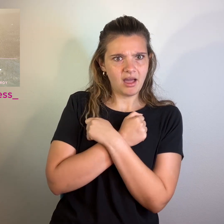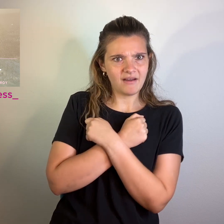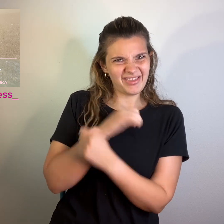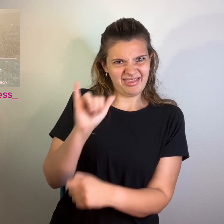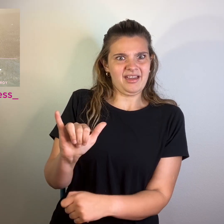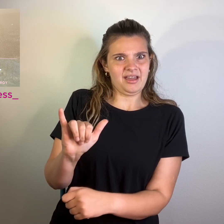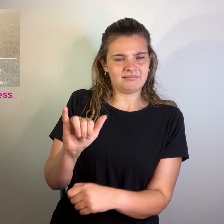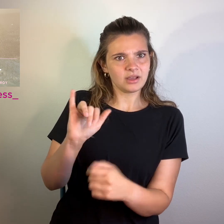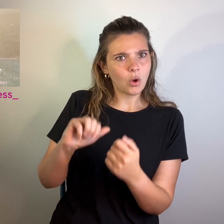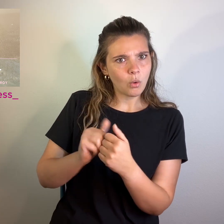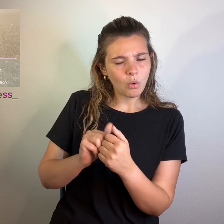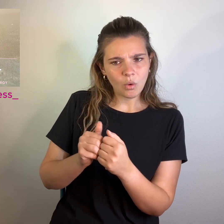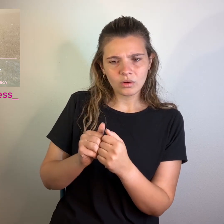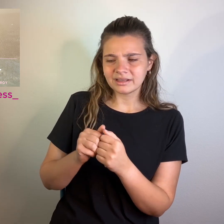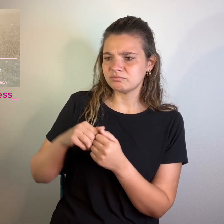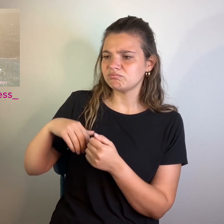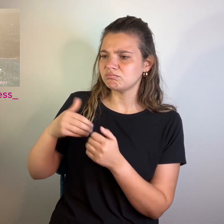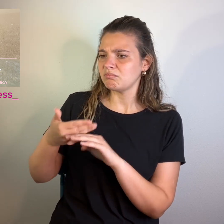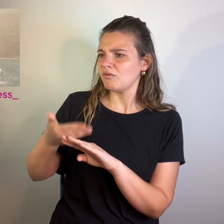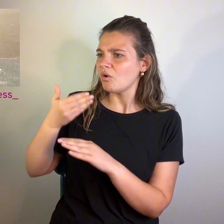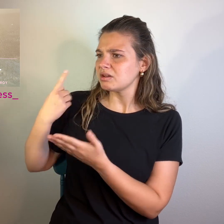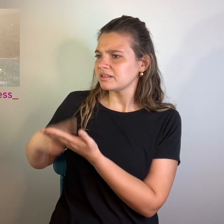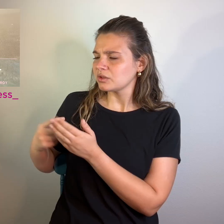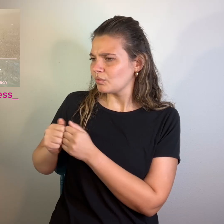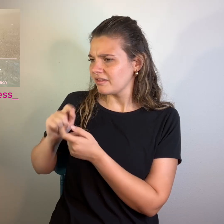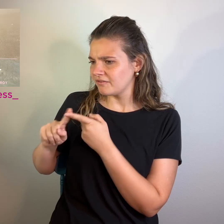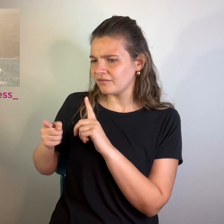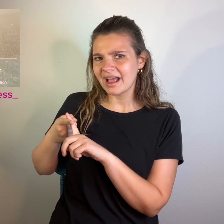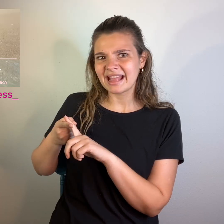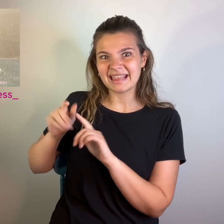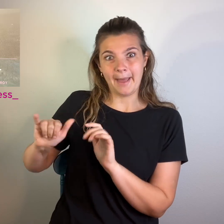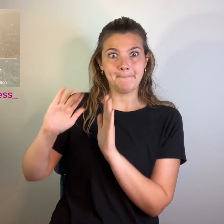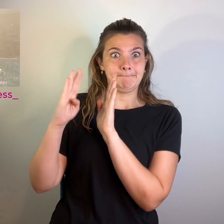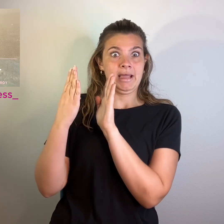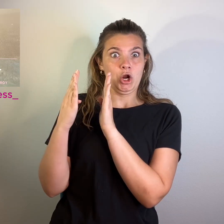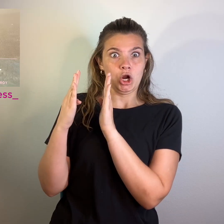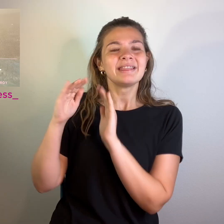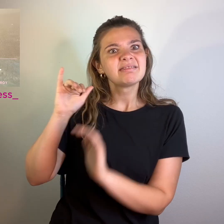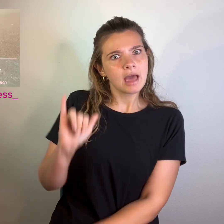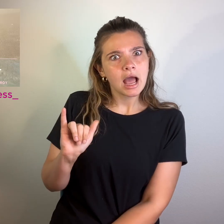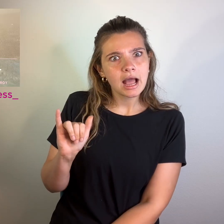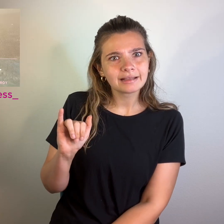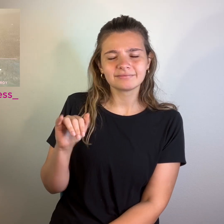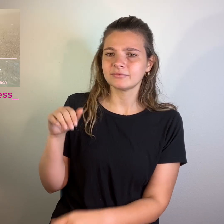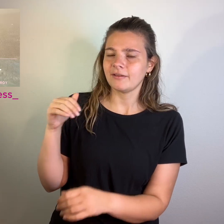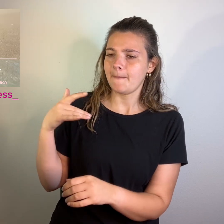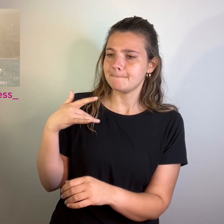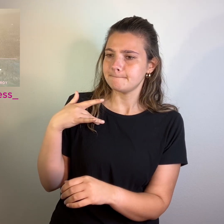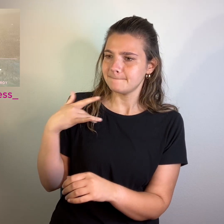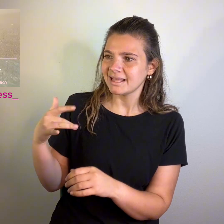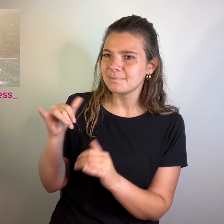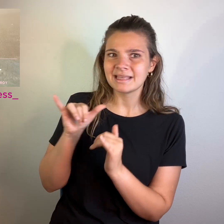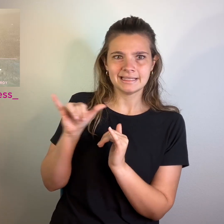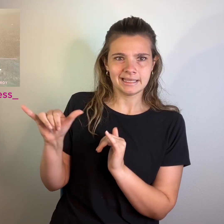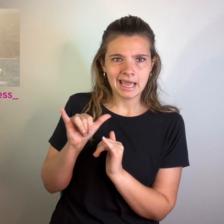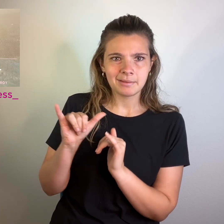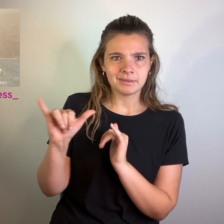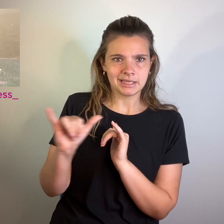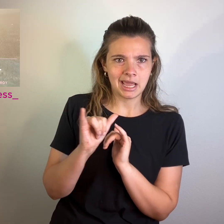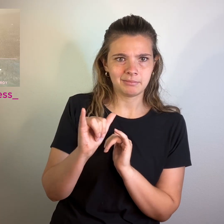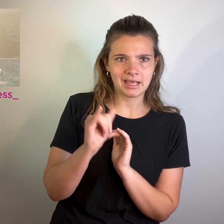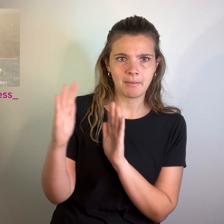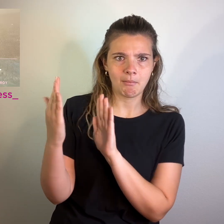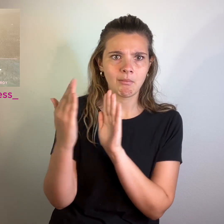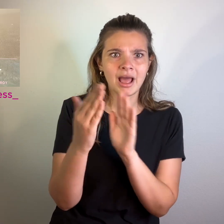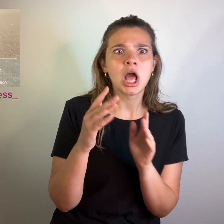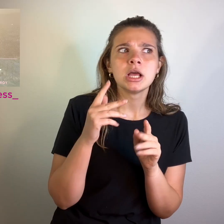We were talking about mirrors. And, if you listen to the podcast, I talk about how people are a reflection and a mirror of us in some